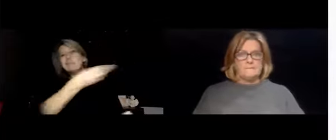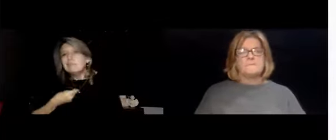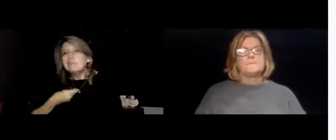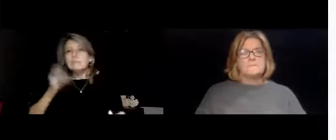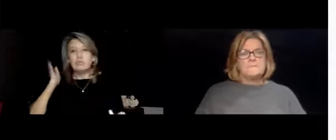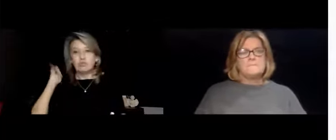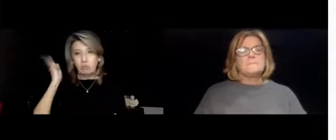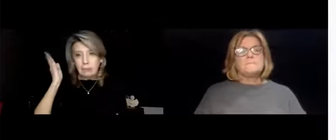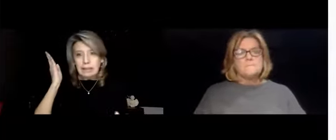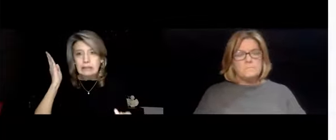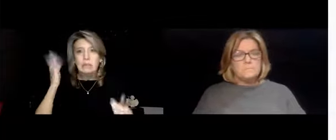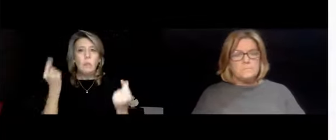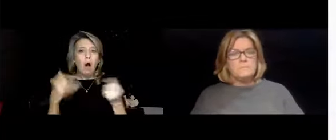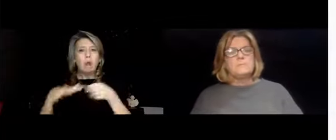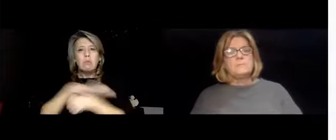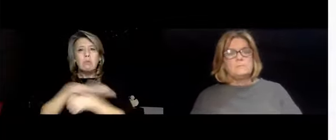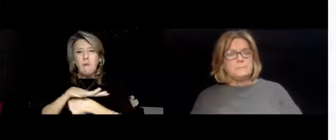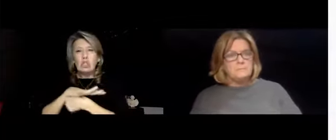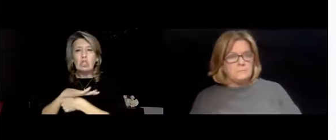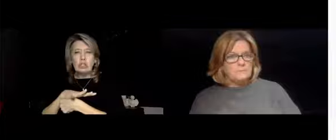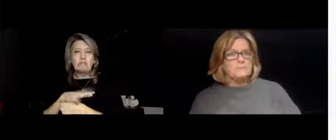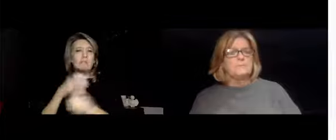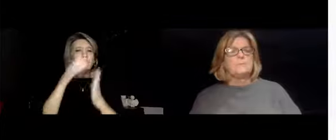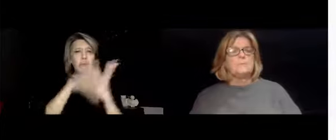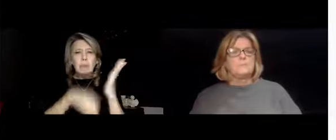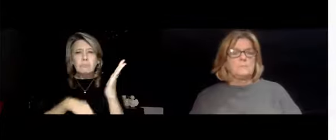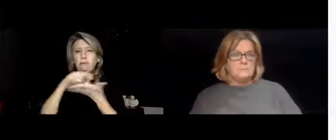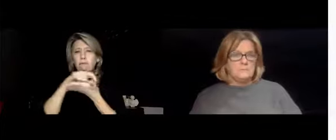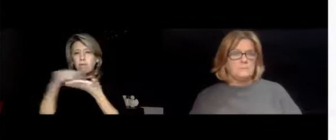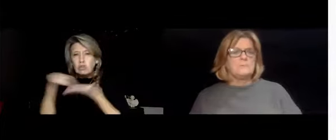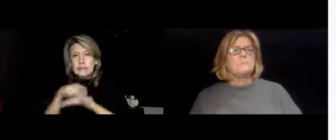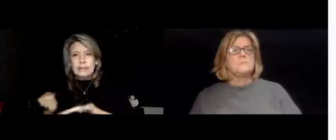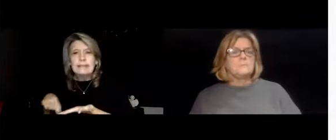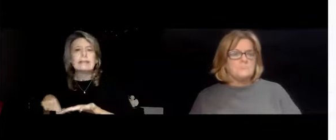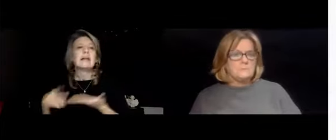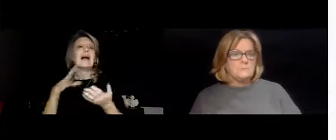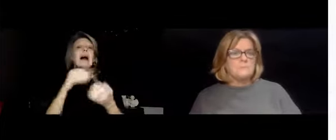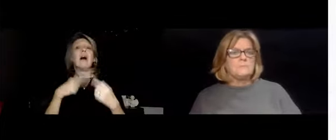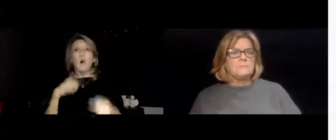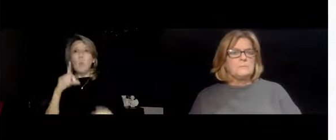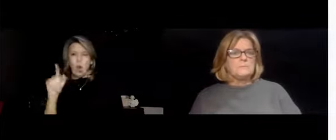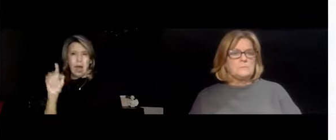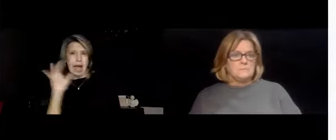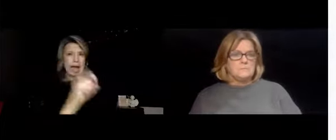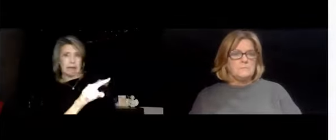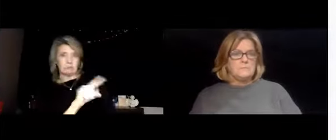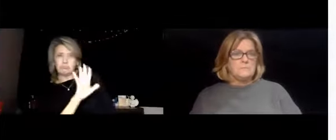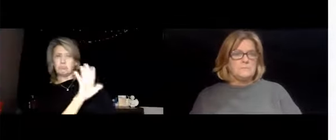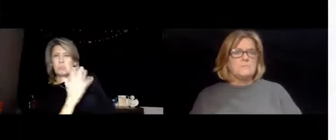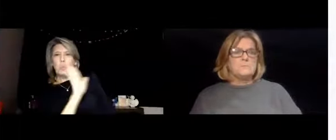I may ask for their sermon. What are they going to cover? Chapters and